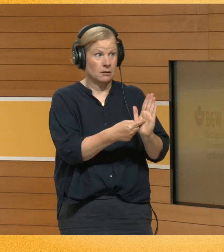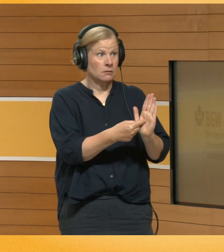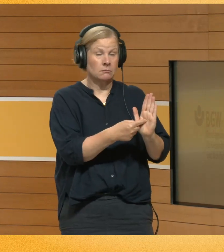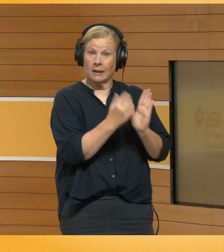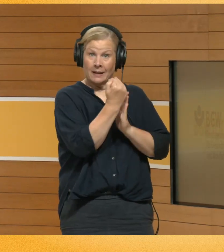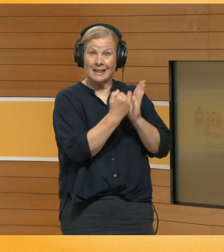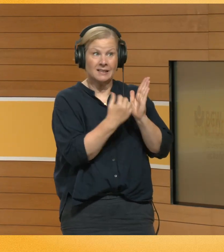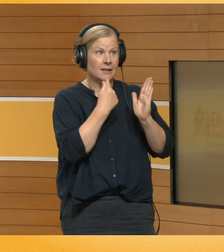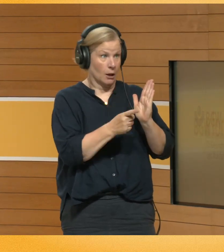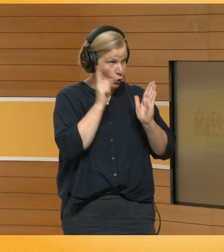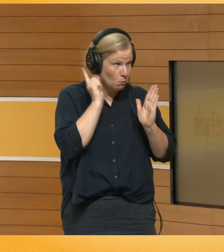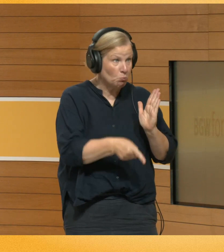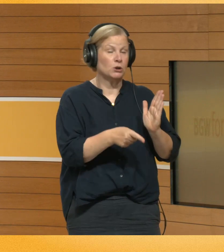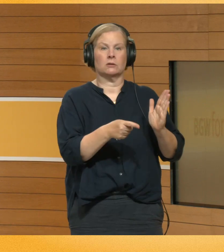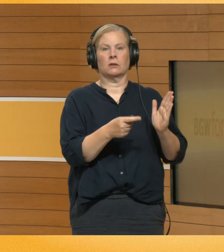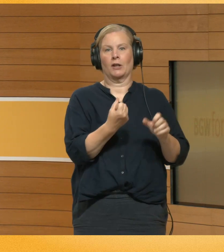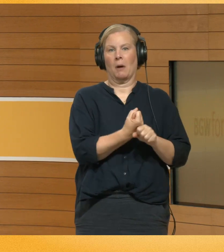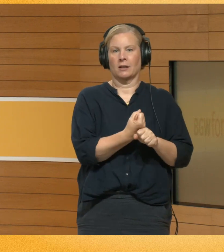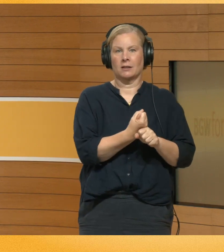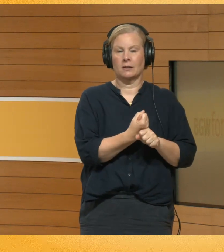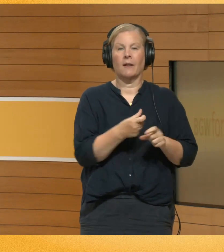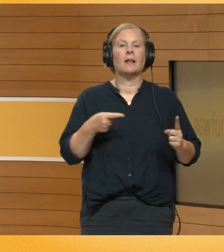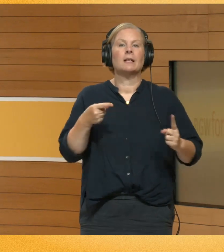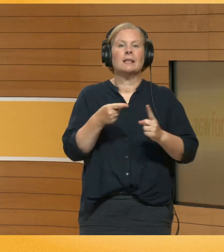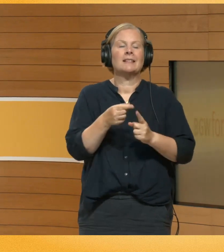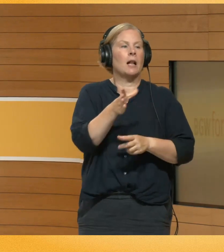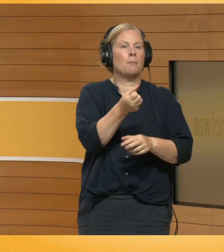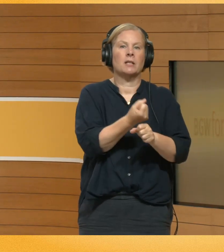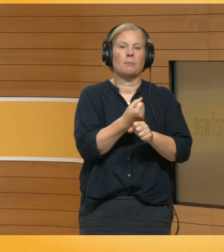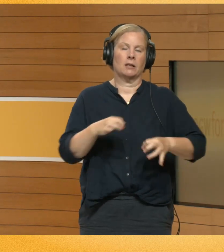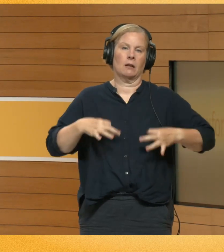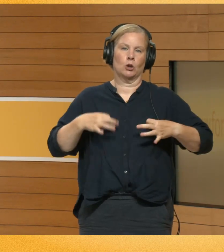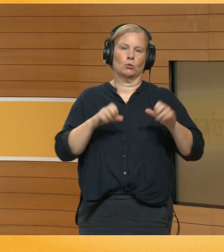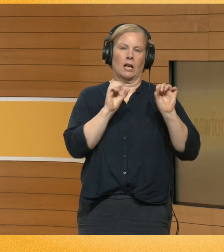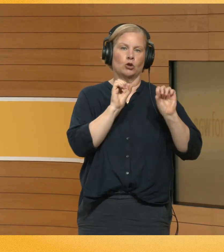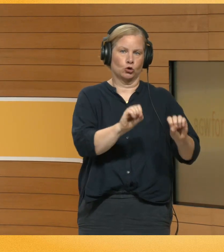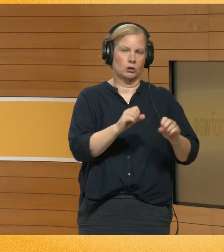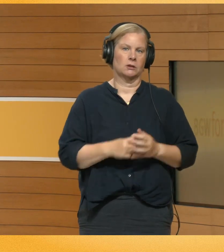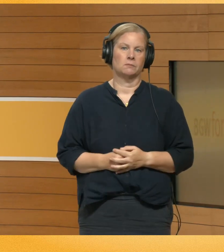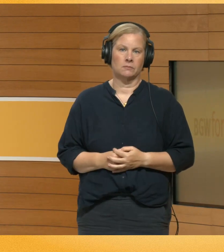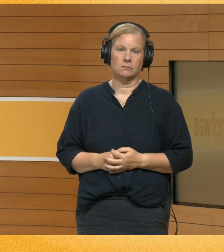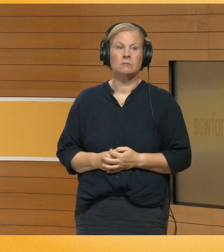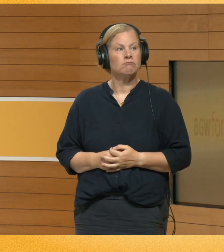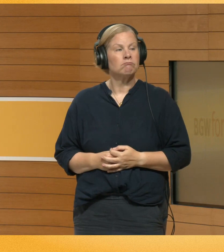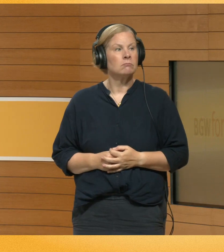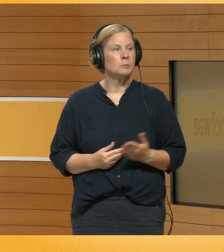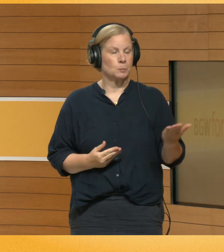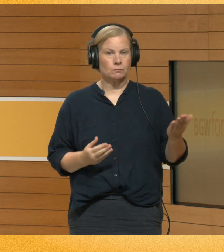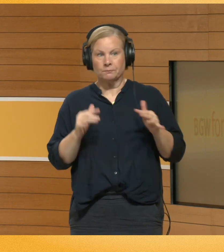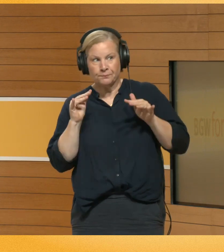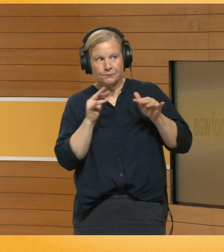that allow us to tell organizations that they need to do something in order to ensure the protection